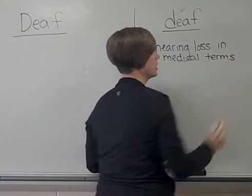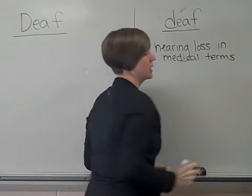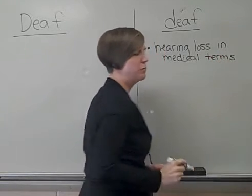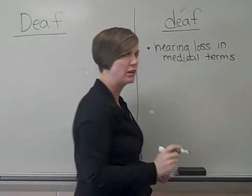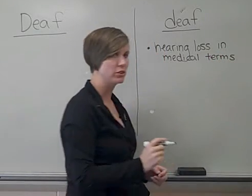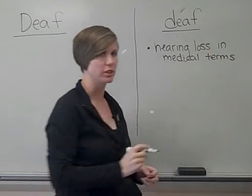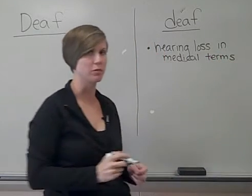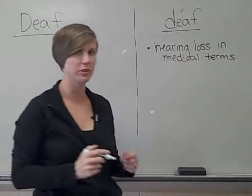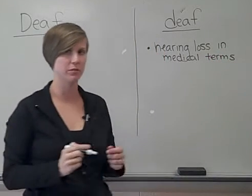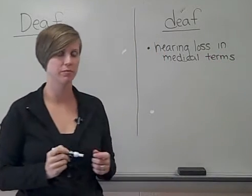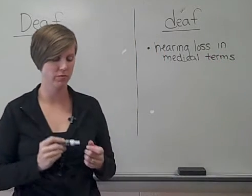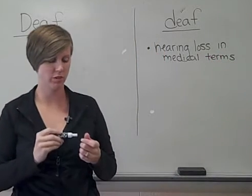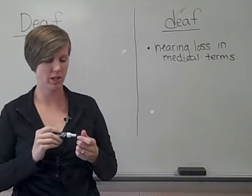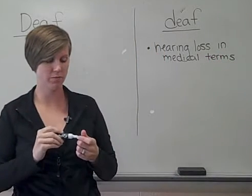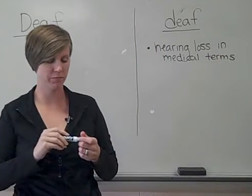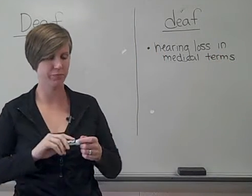in medical terms. Okay?